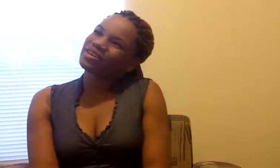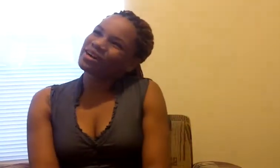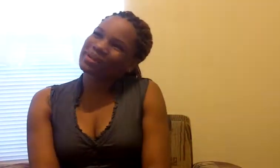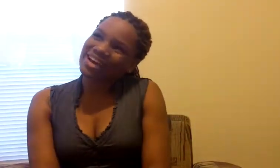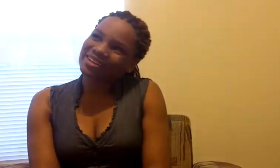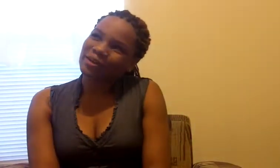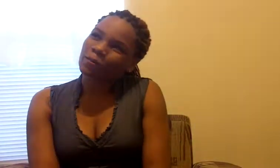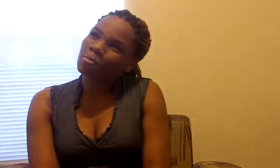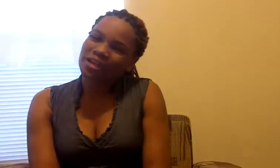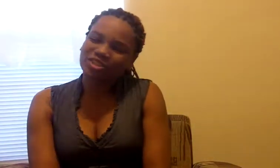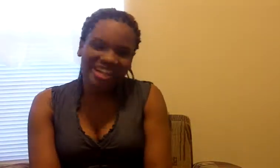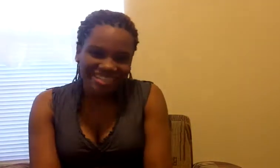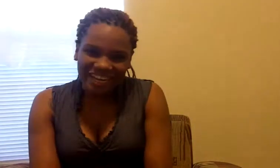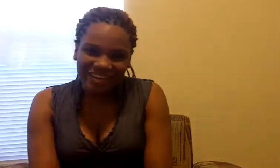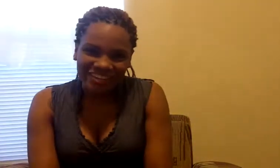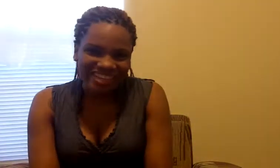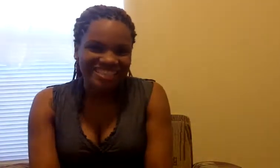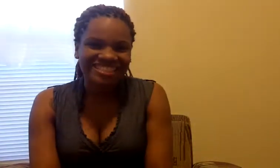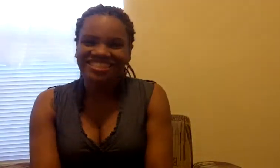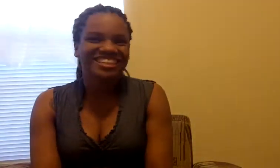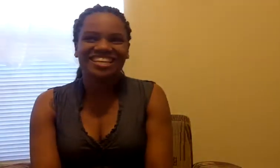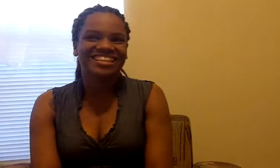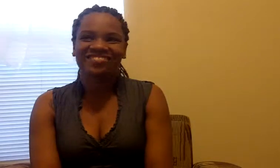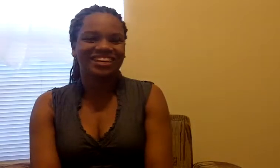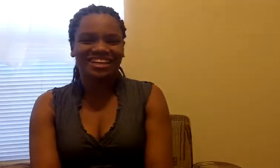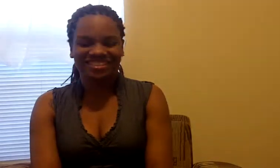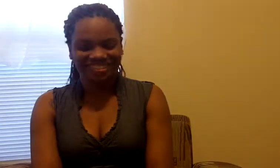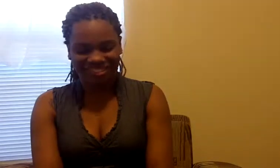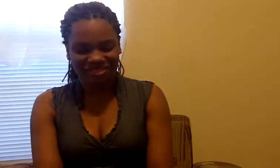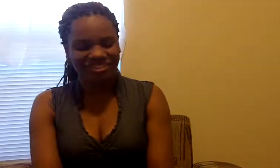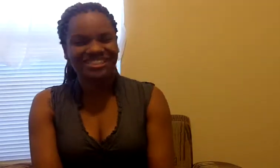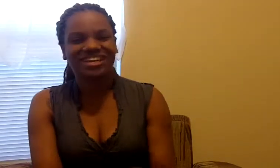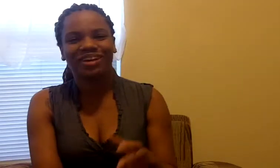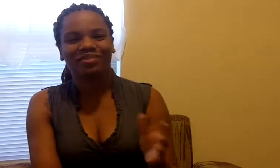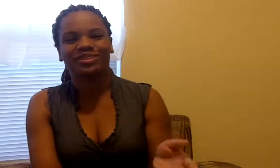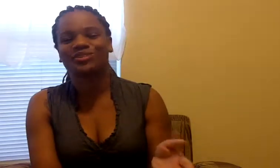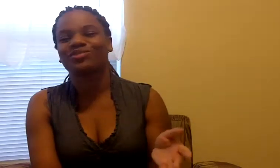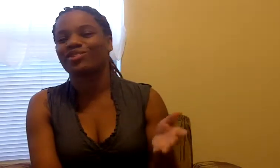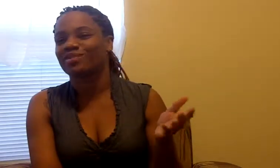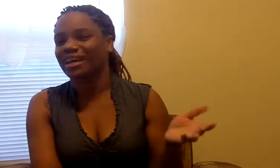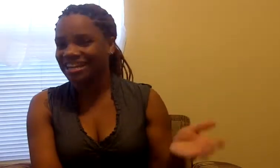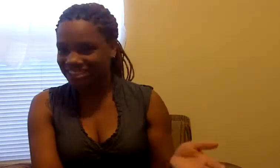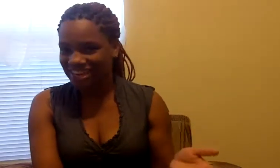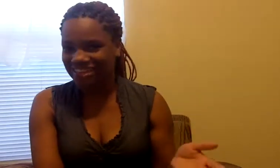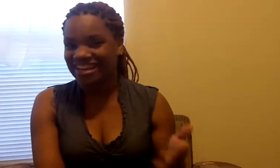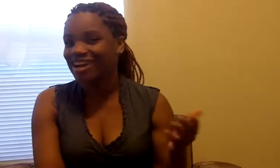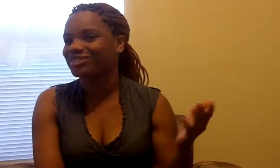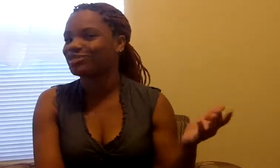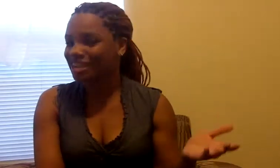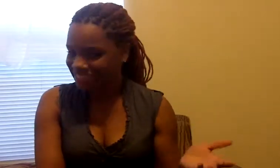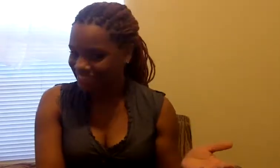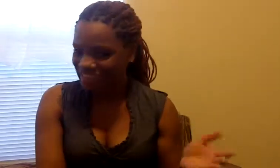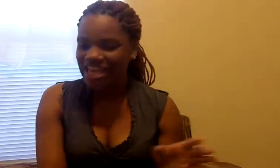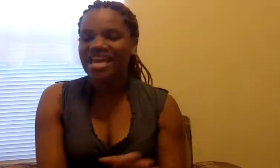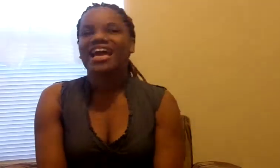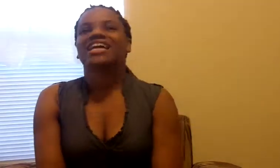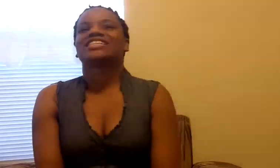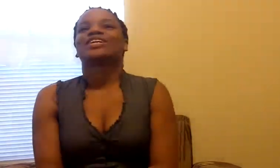I'm not a translator. That's not what I do. That's not what I went to school for. I'm not educated in how to translate. And